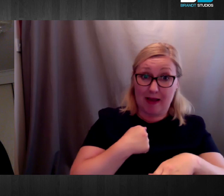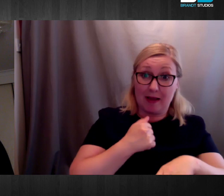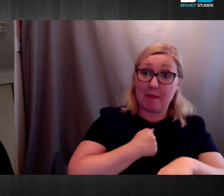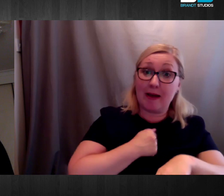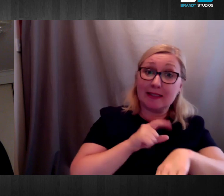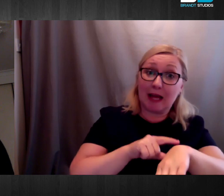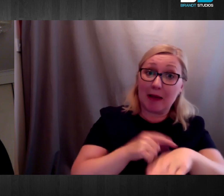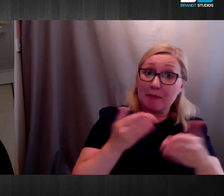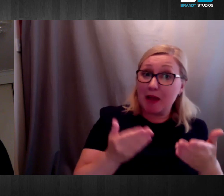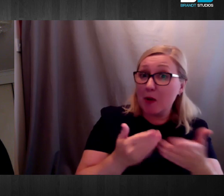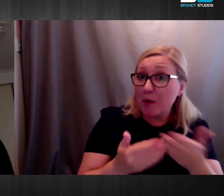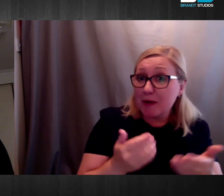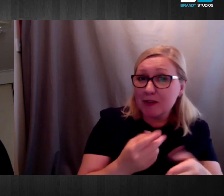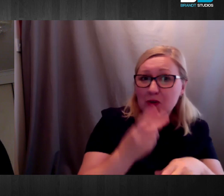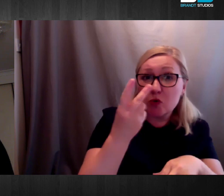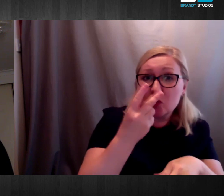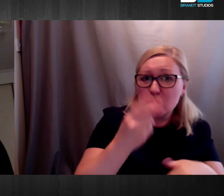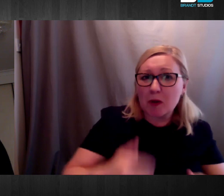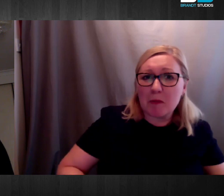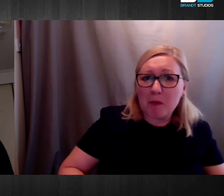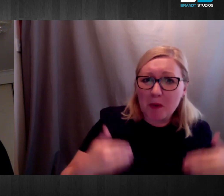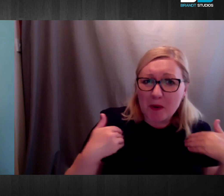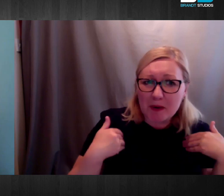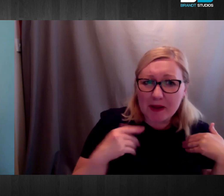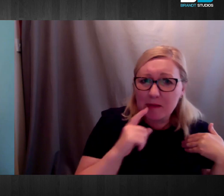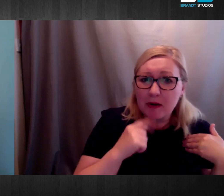a go and making the best of it, really.